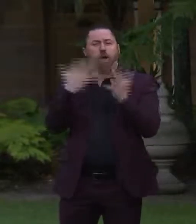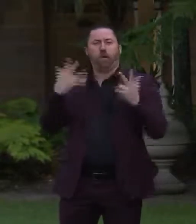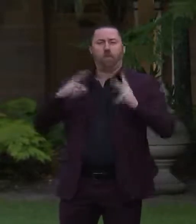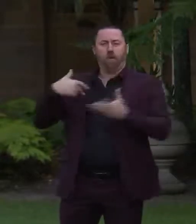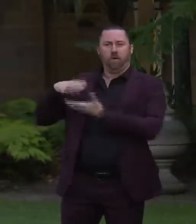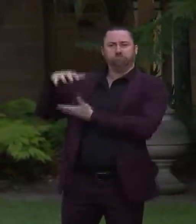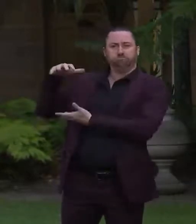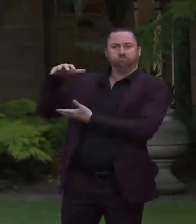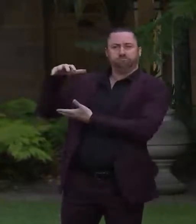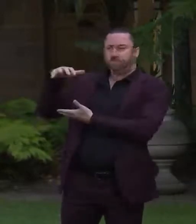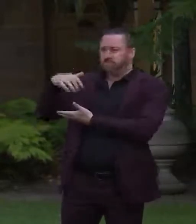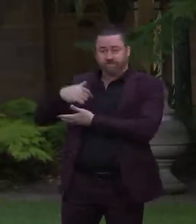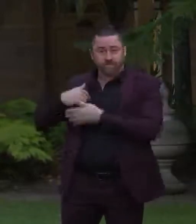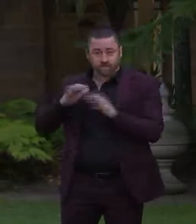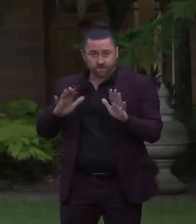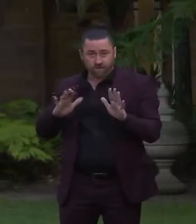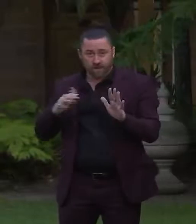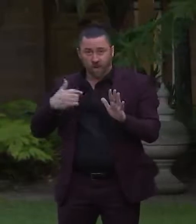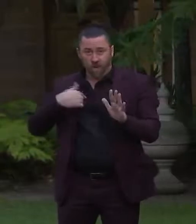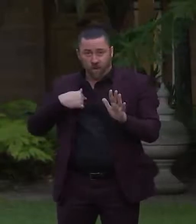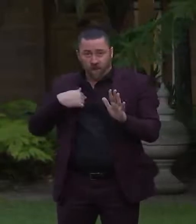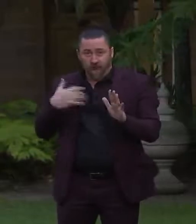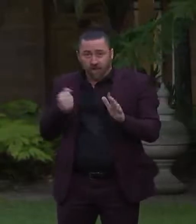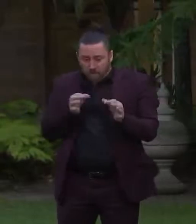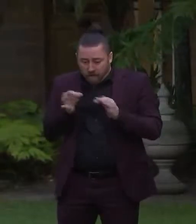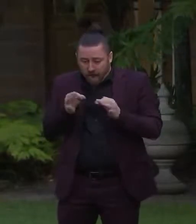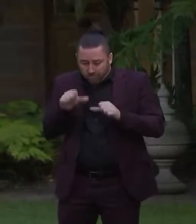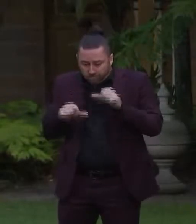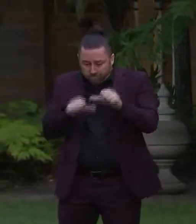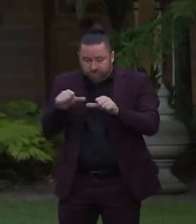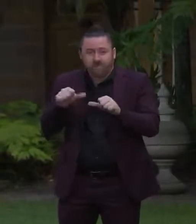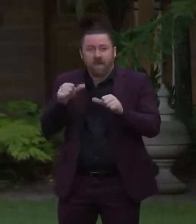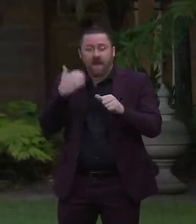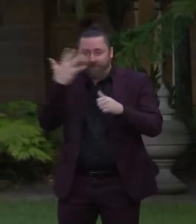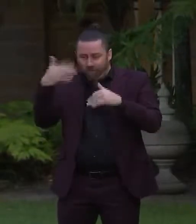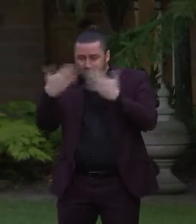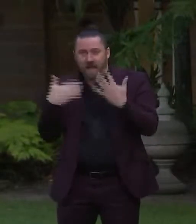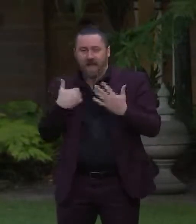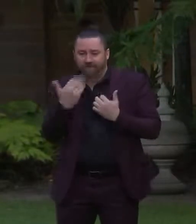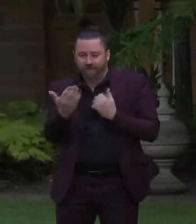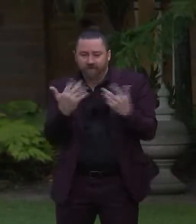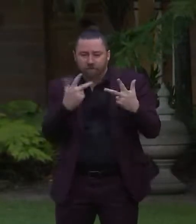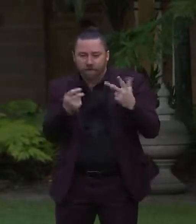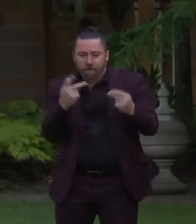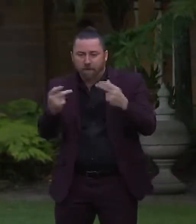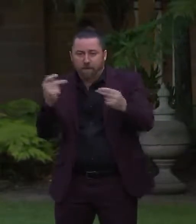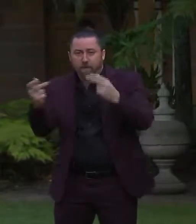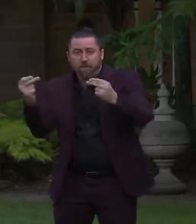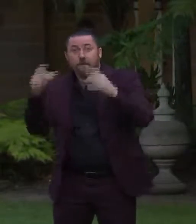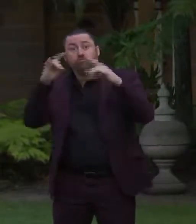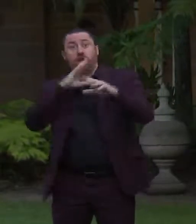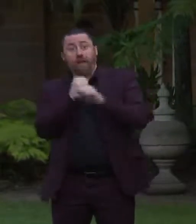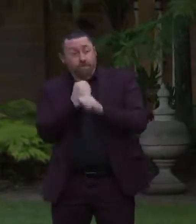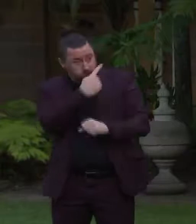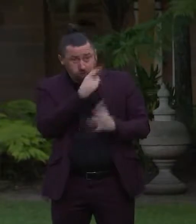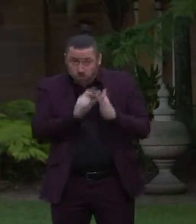Queensland is releasing its vaccine numbers every day. We do not see that from the federal